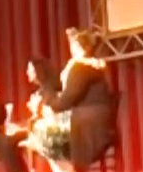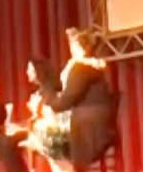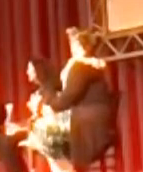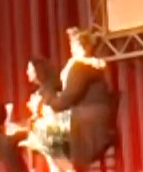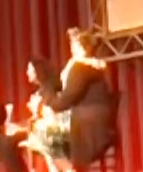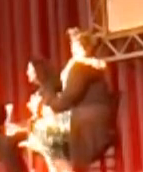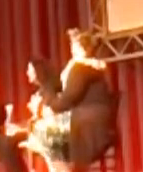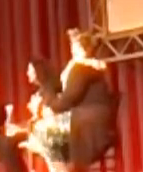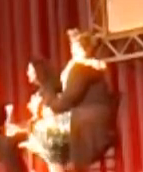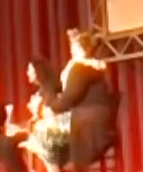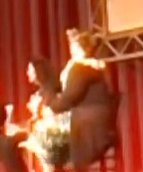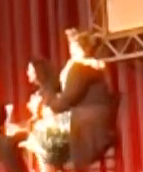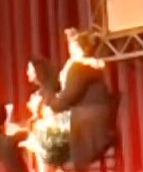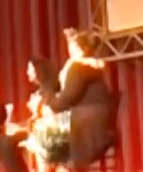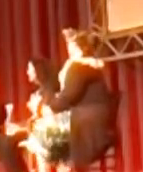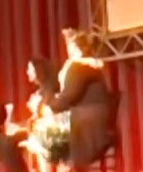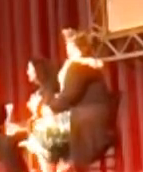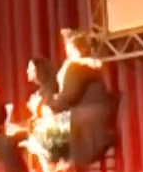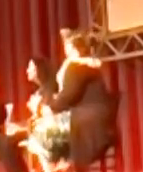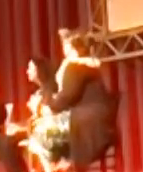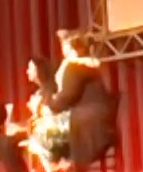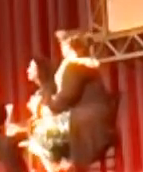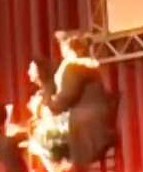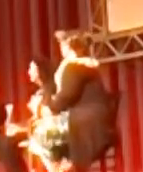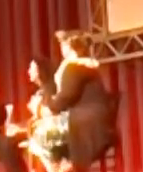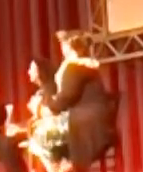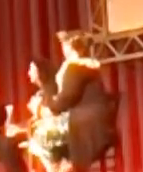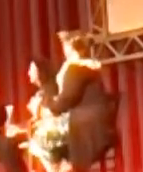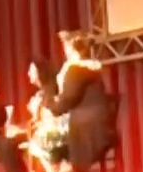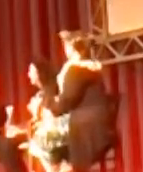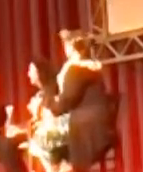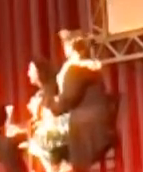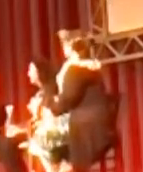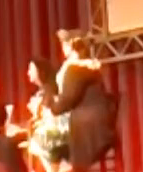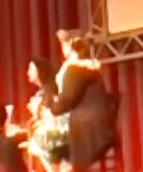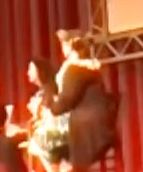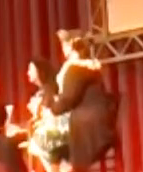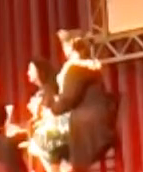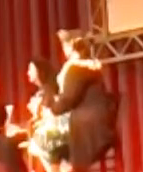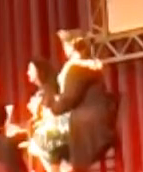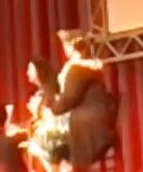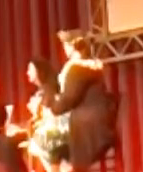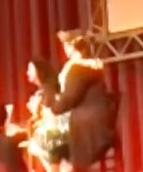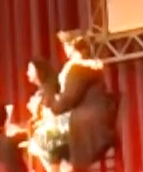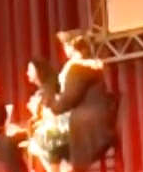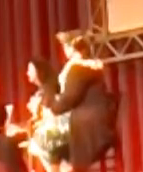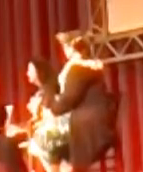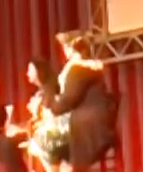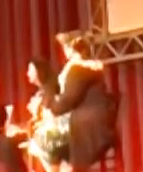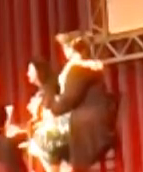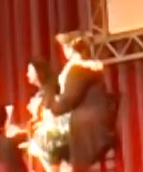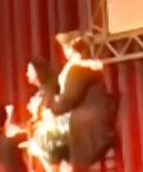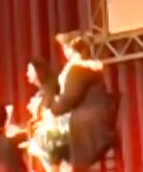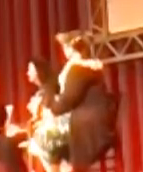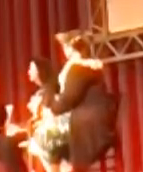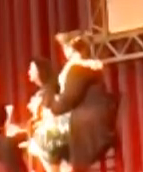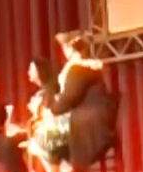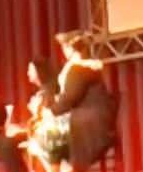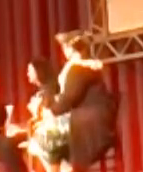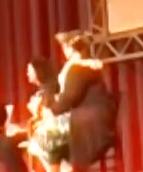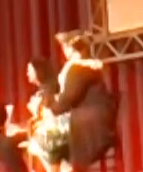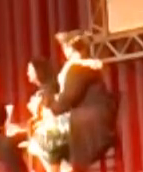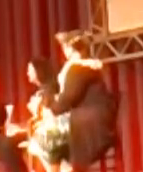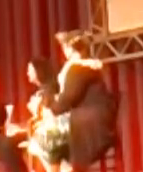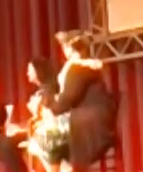Maori are the ones who are supporting the immigrants and the immigrant practitioners and theater practitioners. I don't know if you